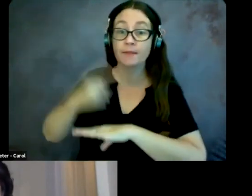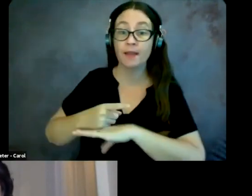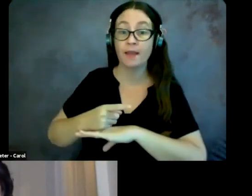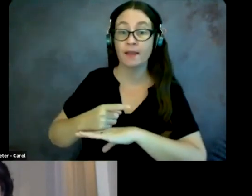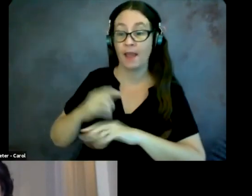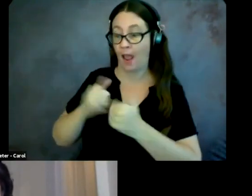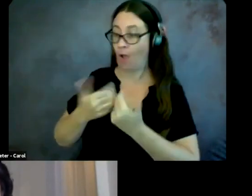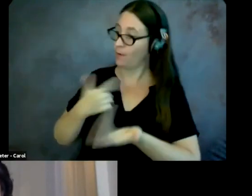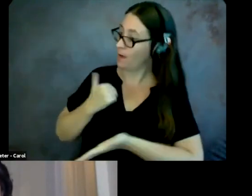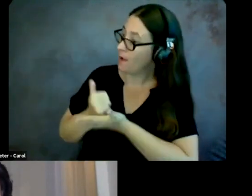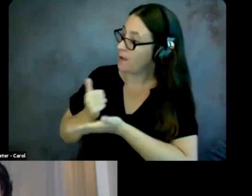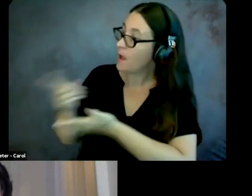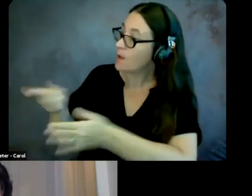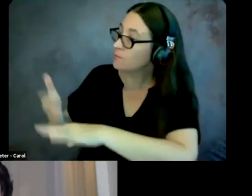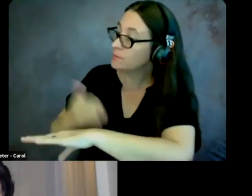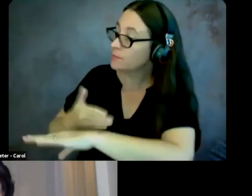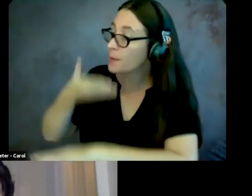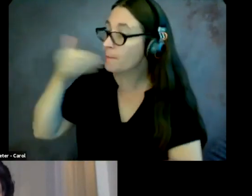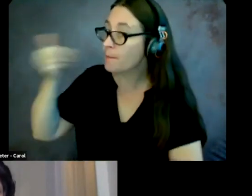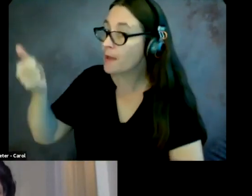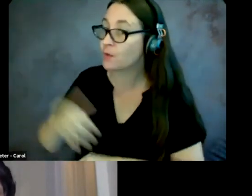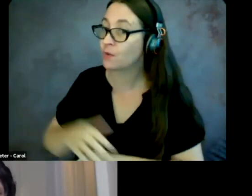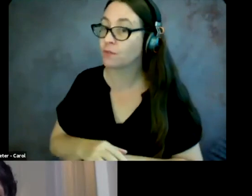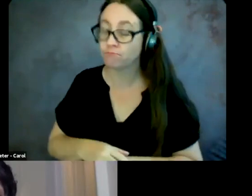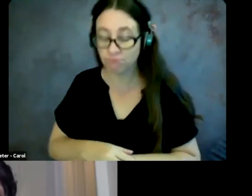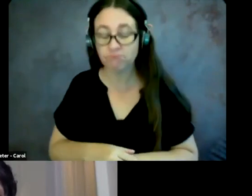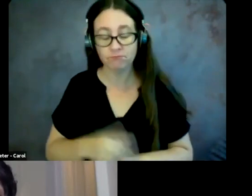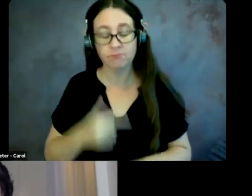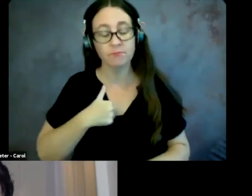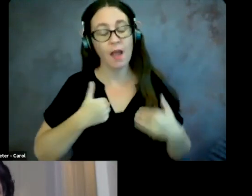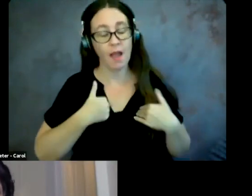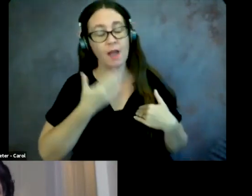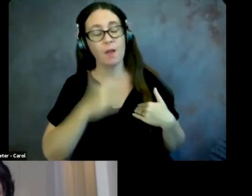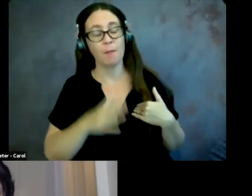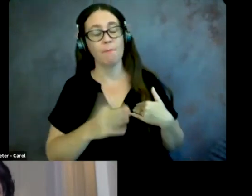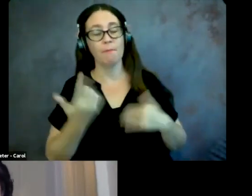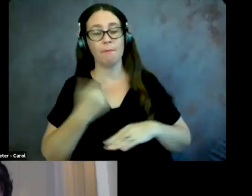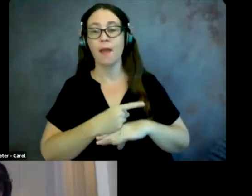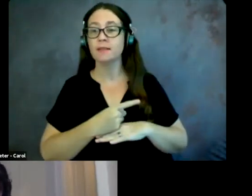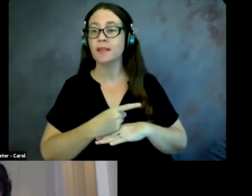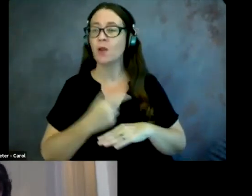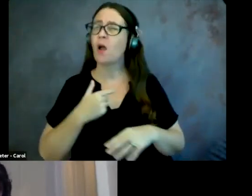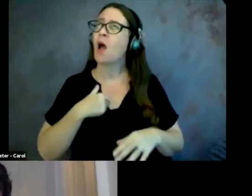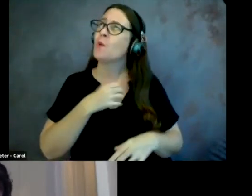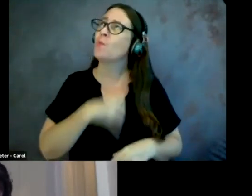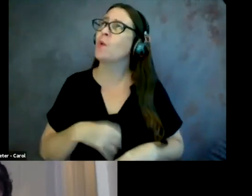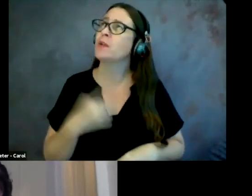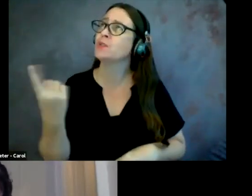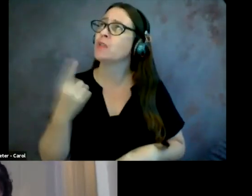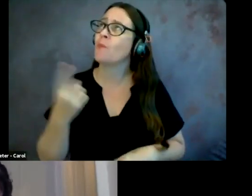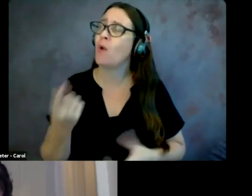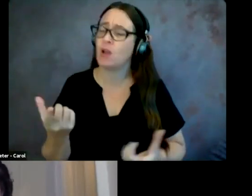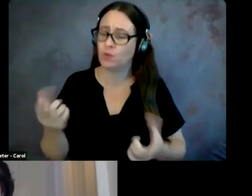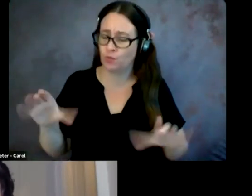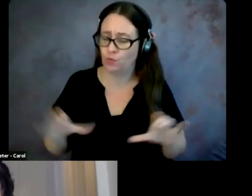better? Because you've had a crappy day too. What would you have liked somebody else to do when you were having a bad time?